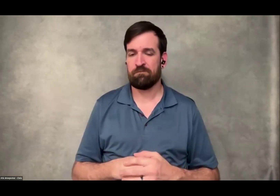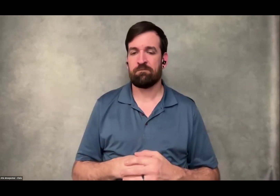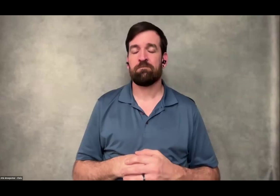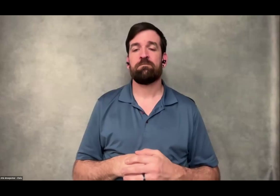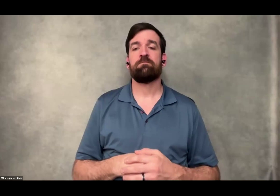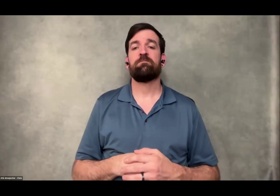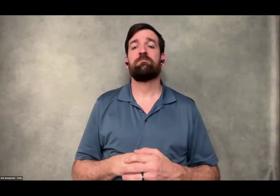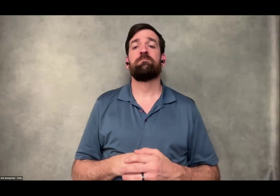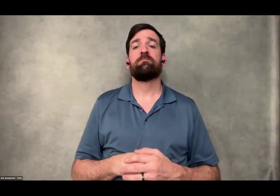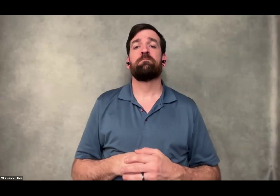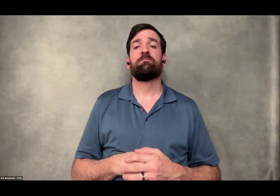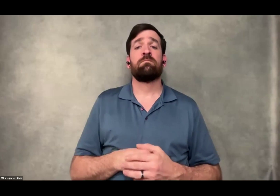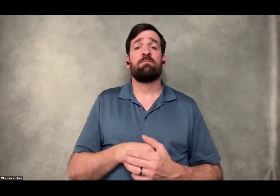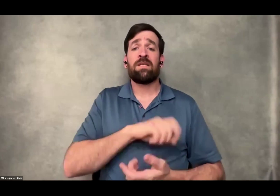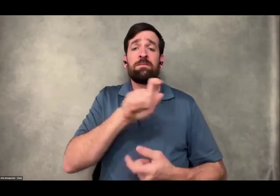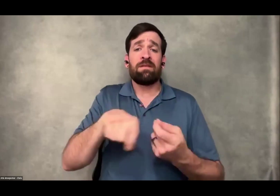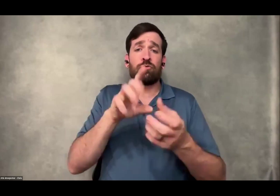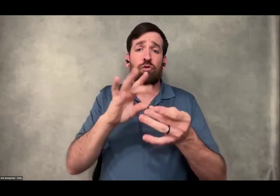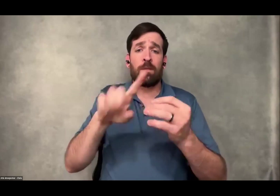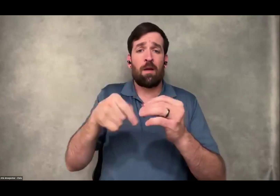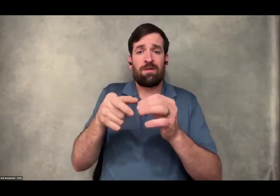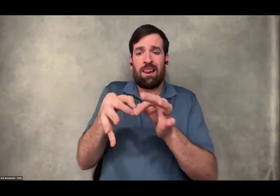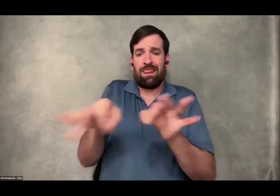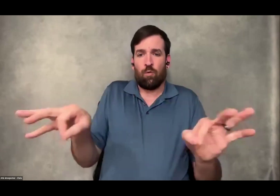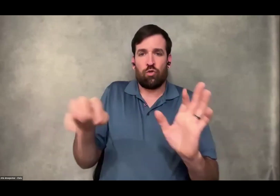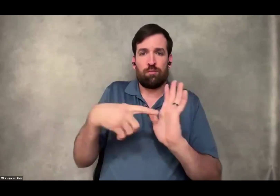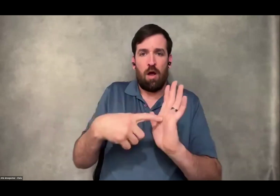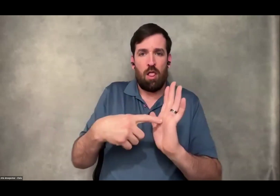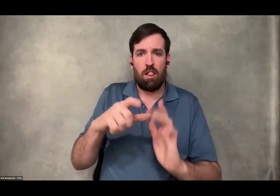Artificial intelligence, specifically talking about language models,